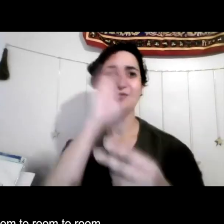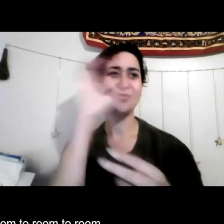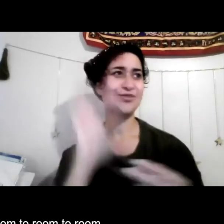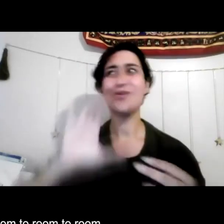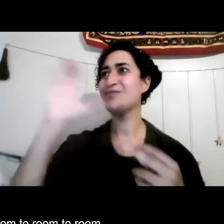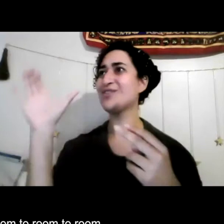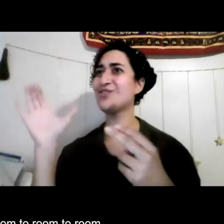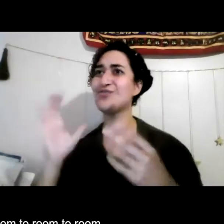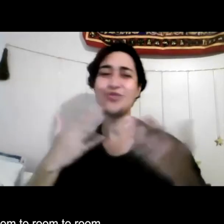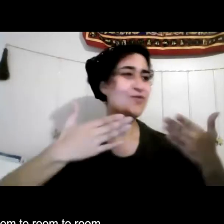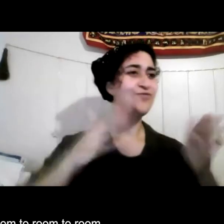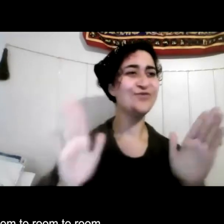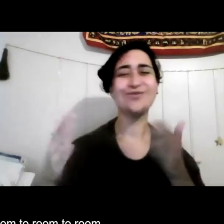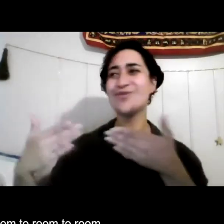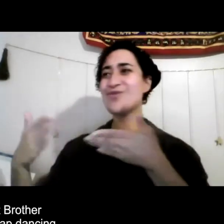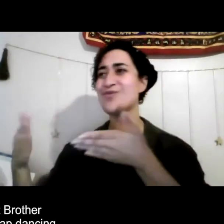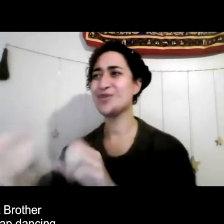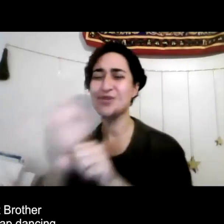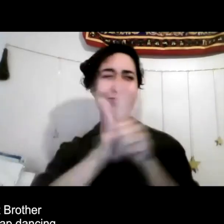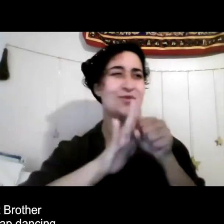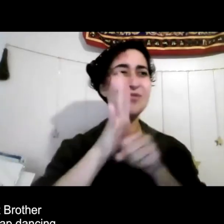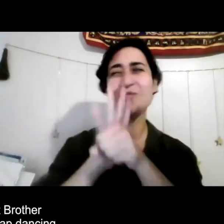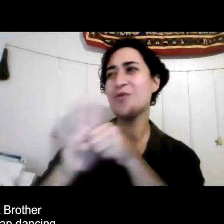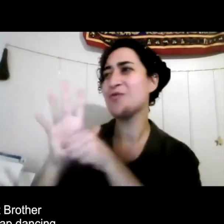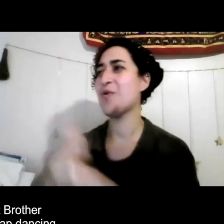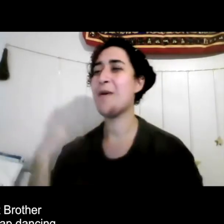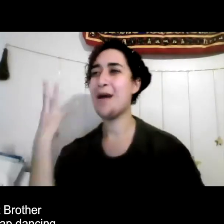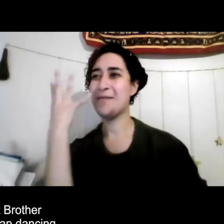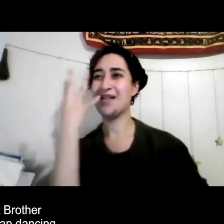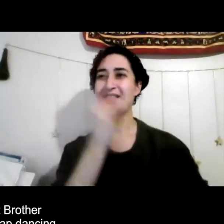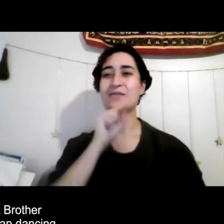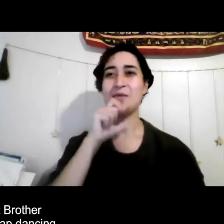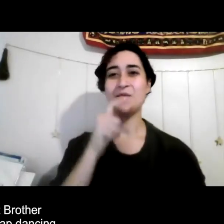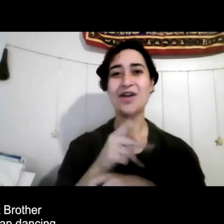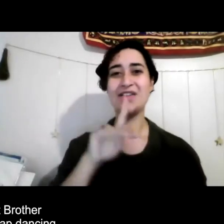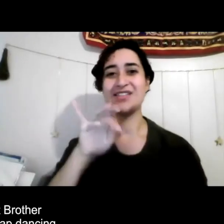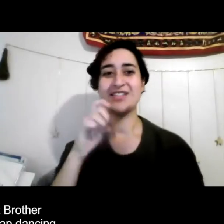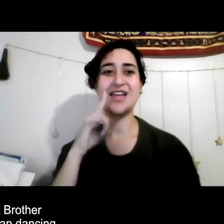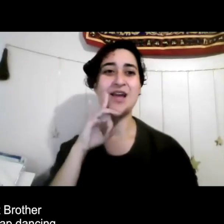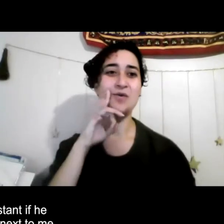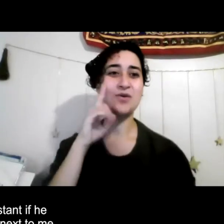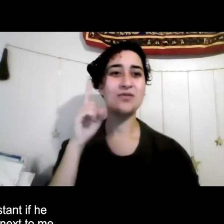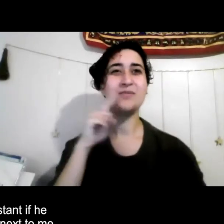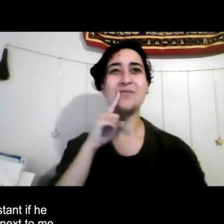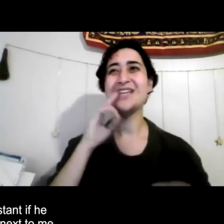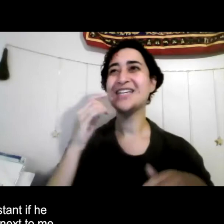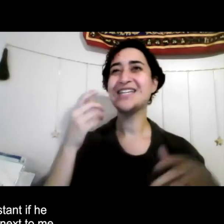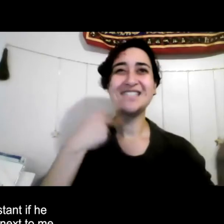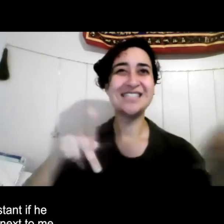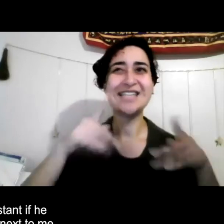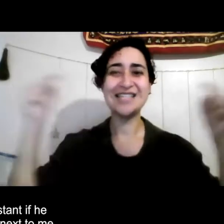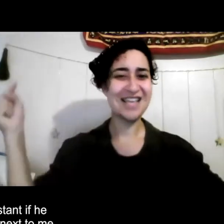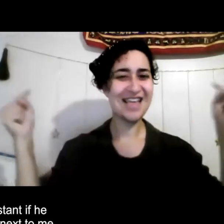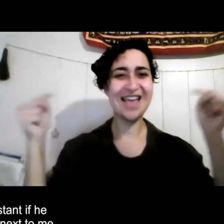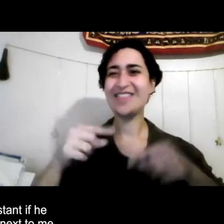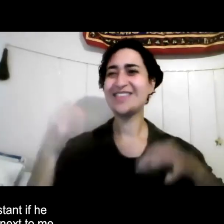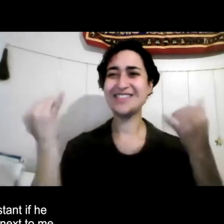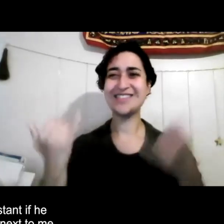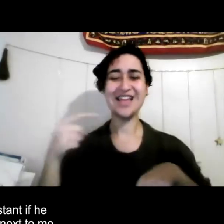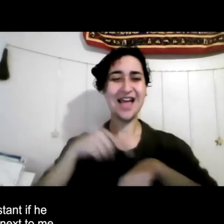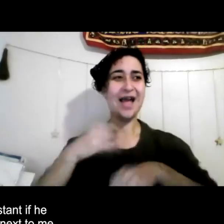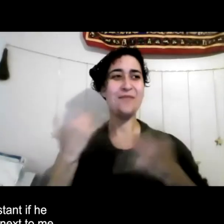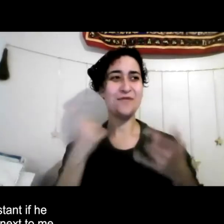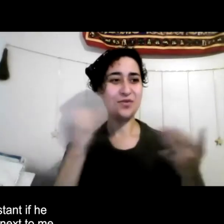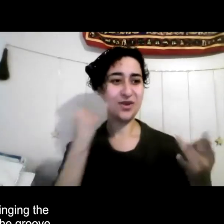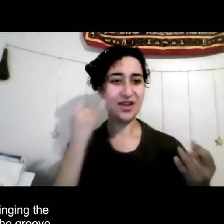from room to room to room. I believe that Brother Tate would be tap dancing in this very instant if he were here